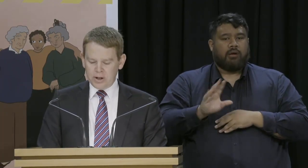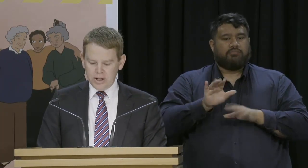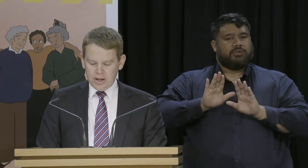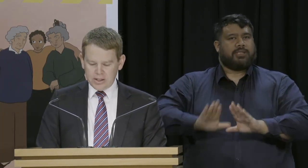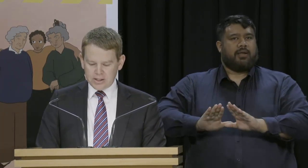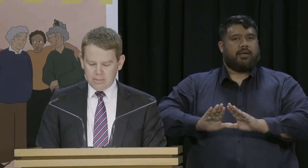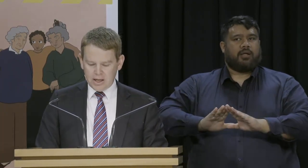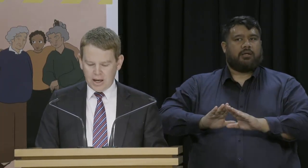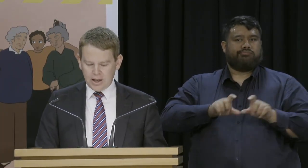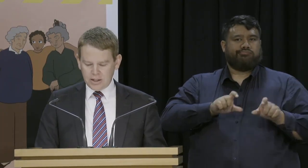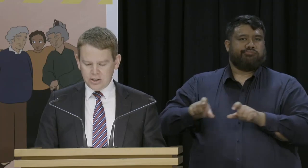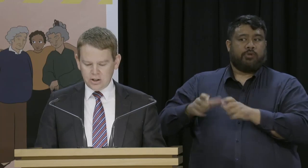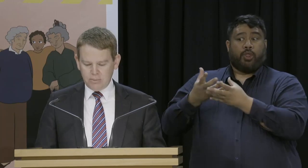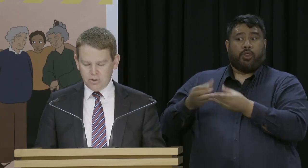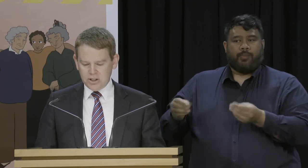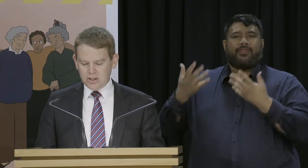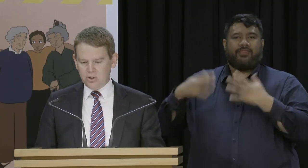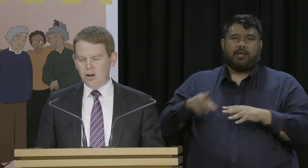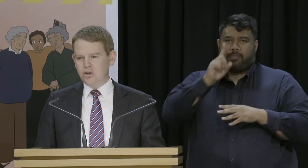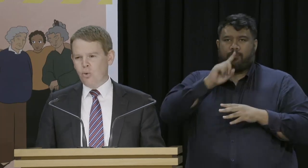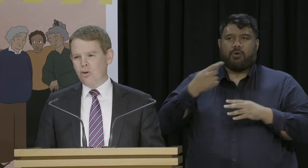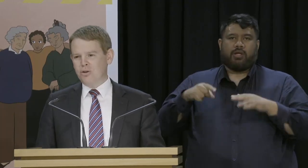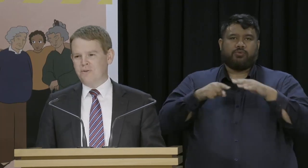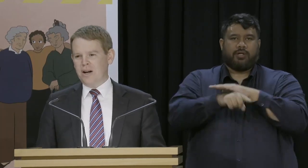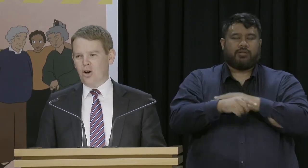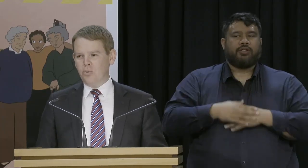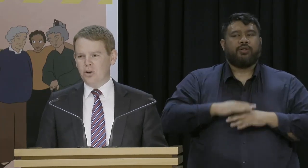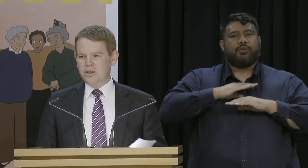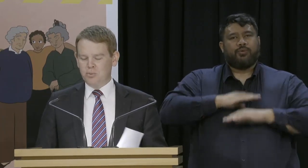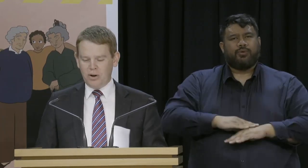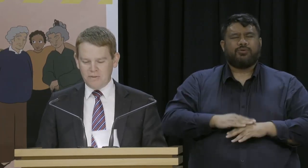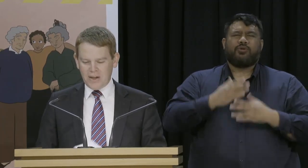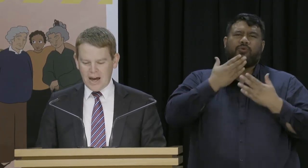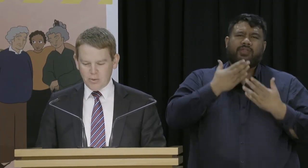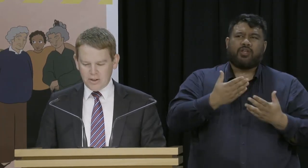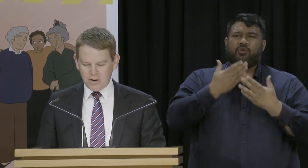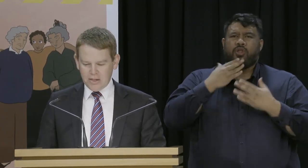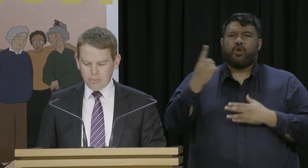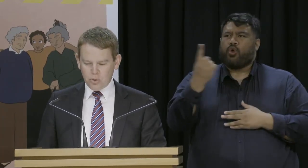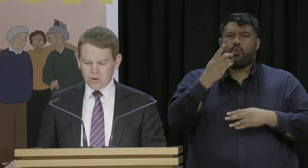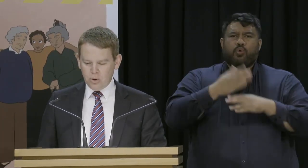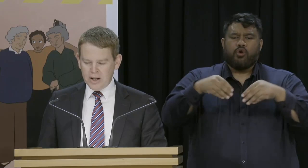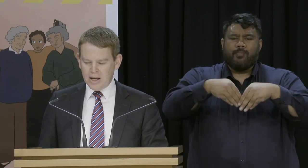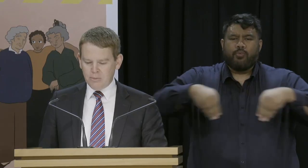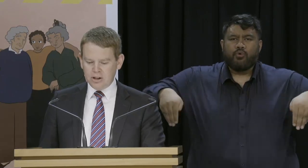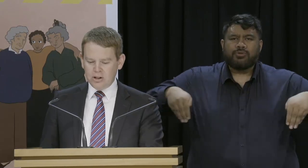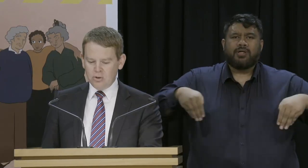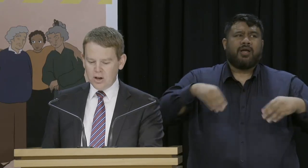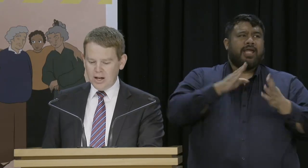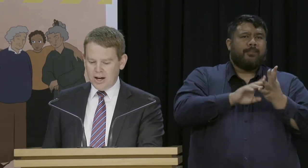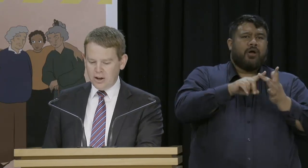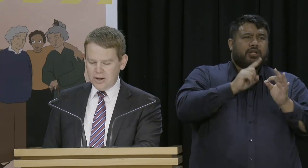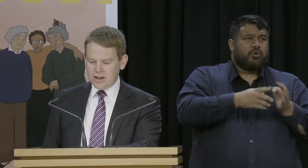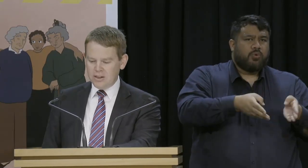the border and doesn't make it out into the community. So to all those frontline workers, wherever they are, whether they're at the border or in our